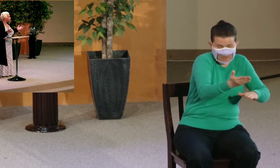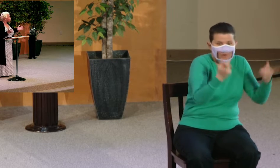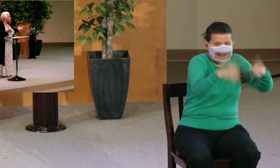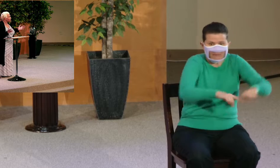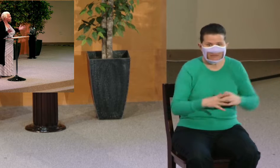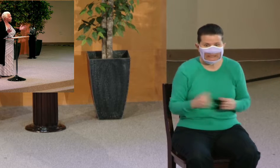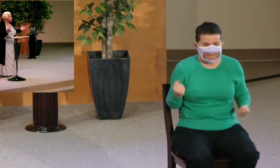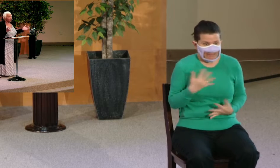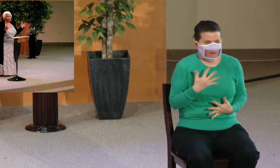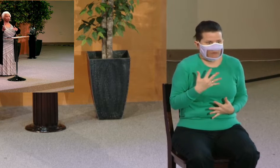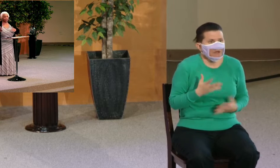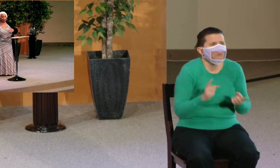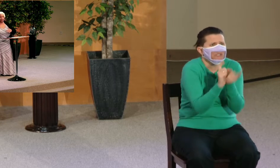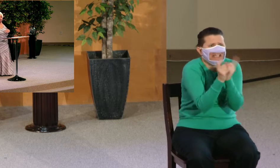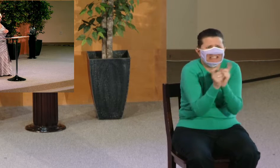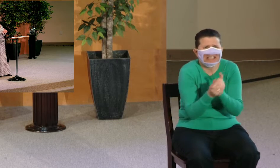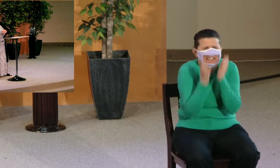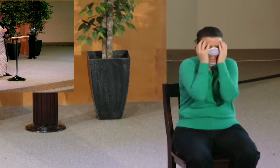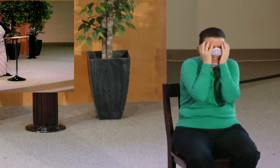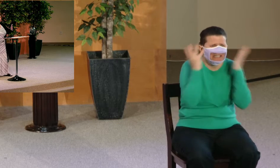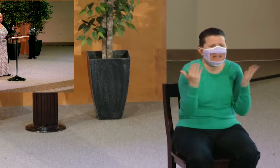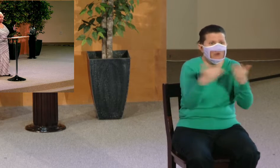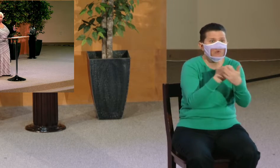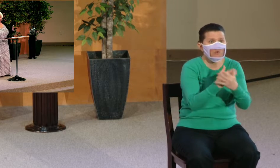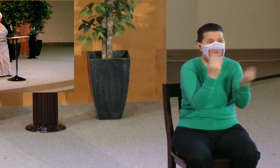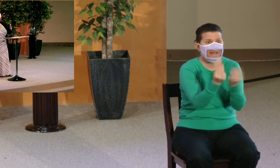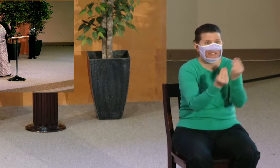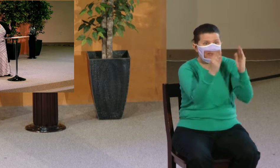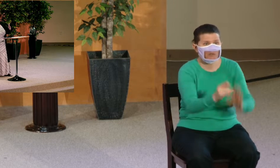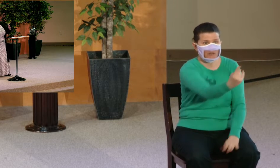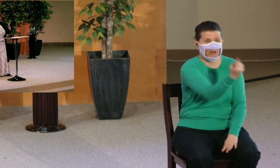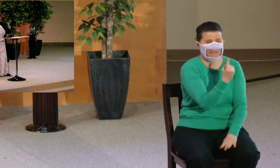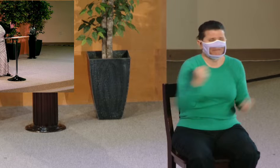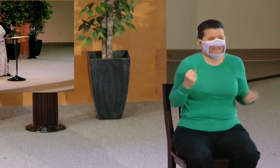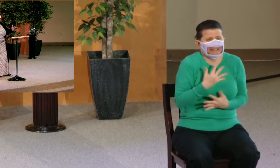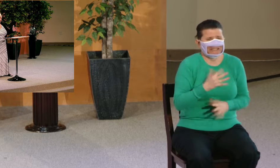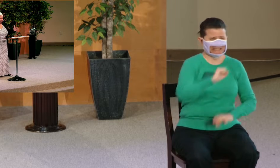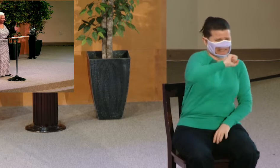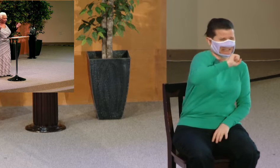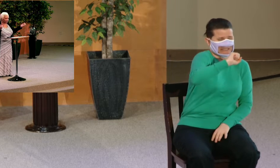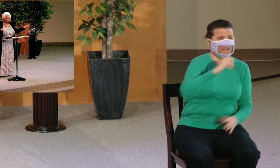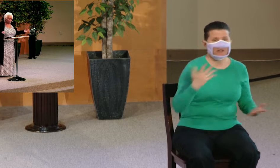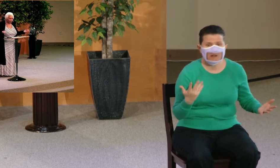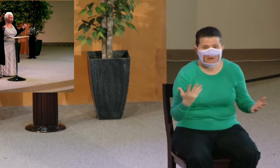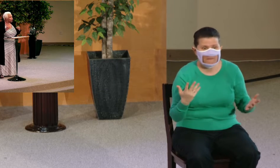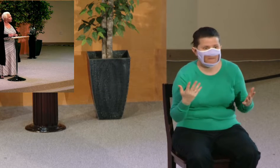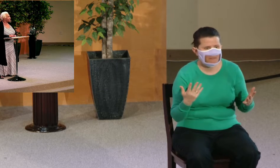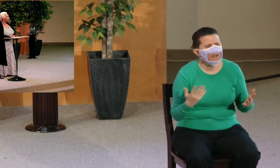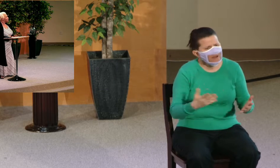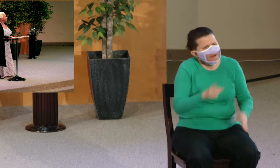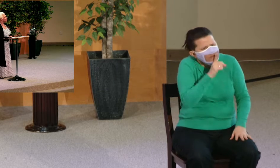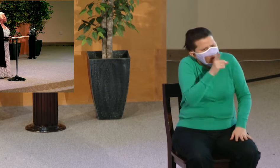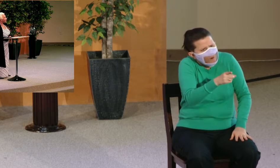change. Things are going to change. A new minister comes in. Our first thought is, oh, fear. Oh, something's going to change. And guess what? Of course,